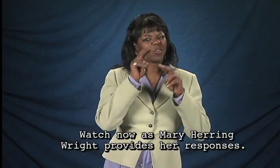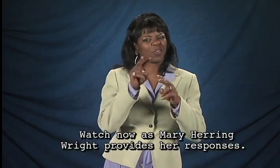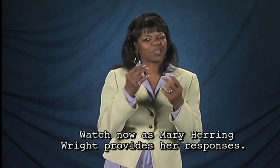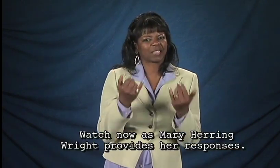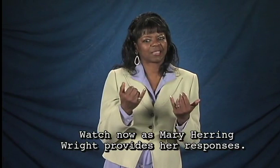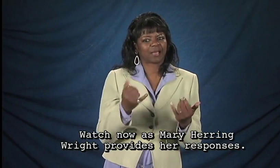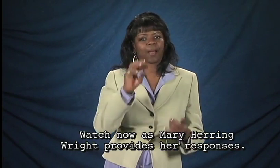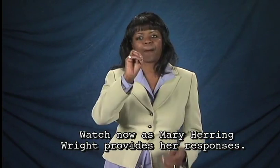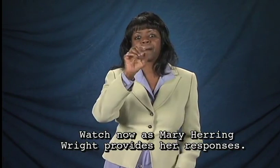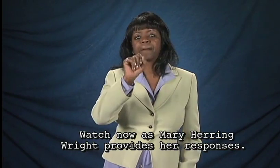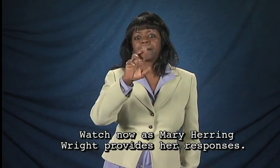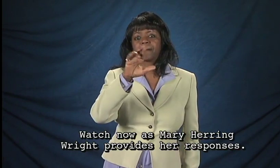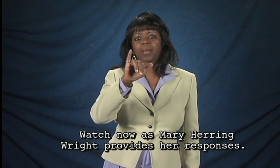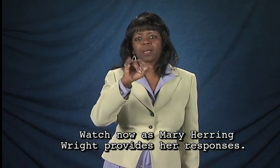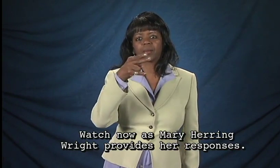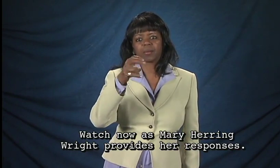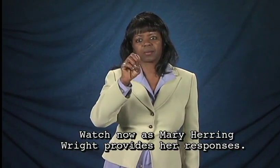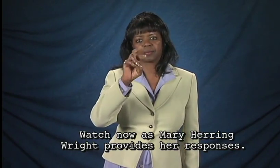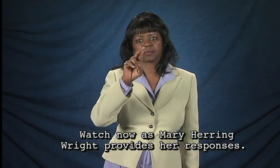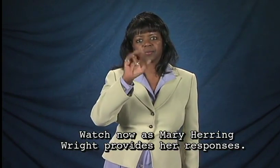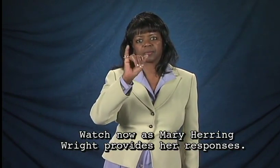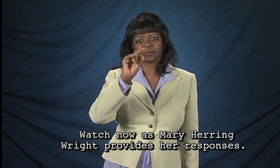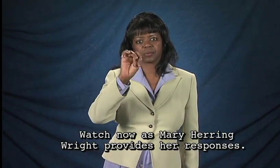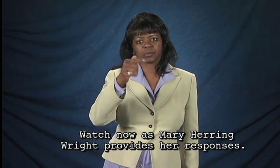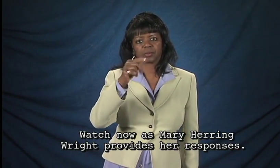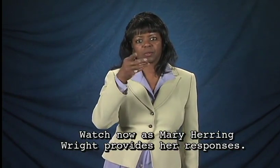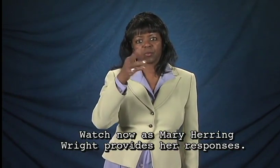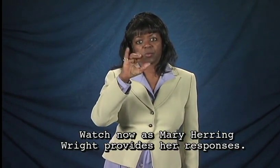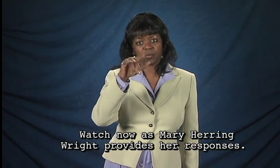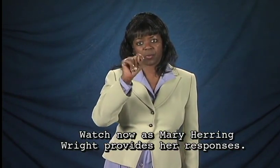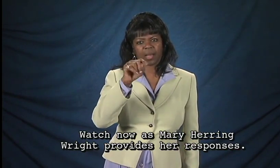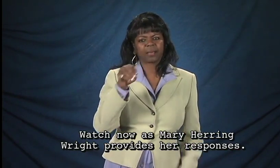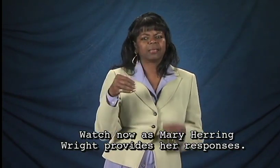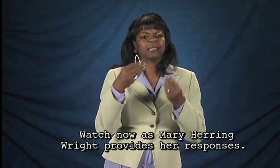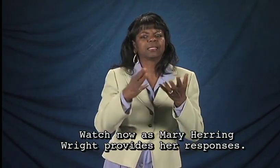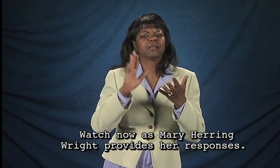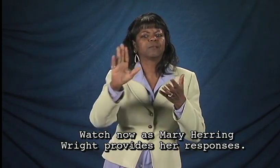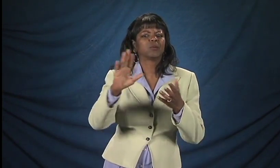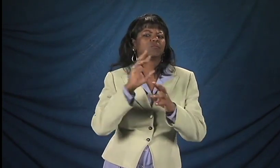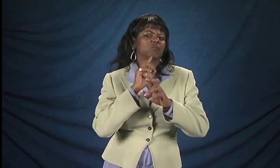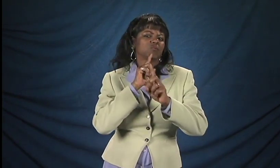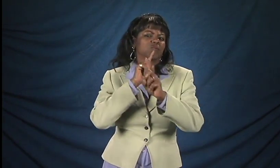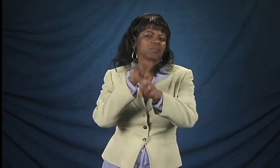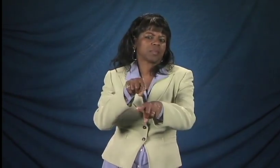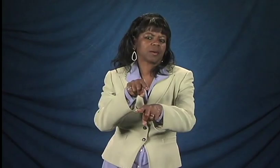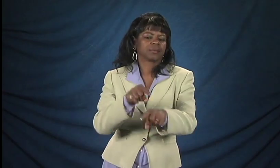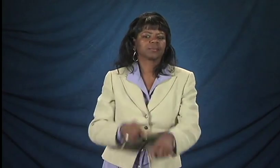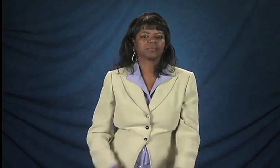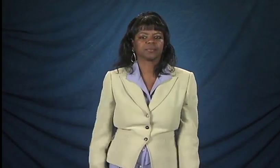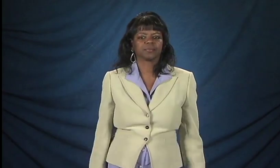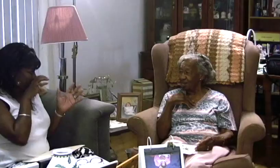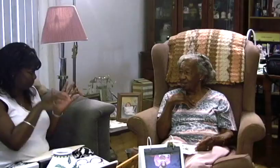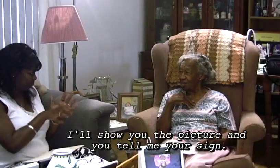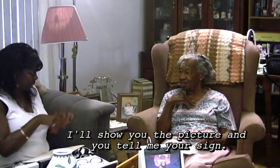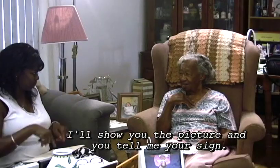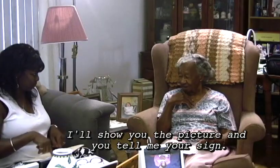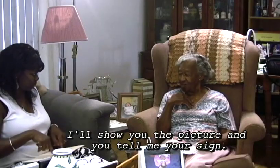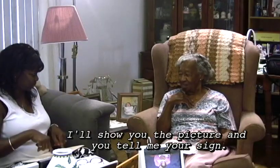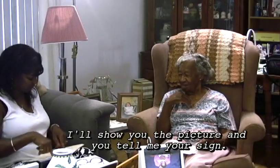Watch now as Mary Herring Wright provides her responses. I'll show you the picture and you